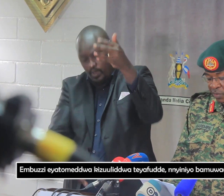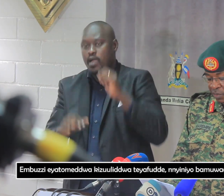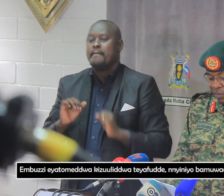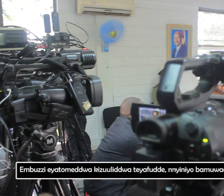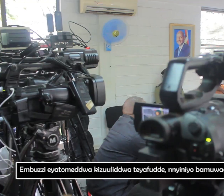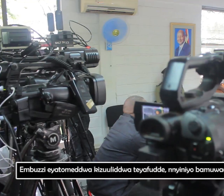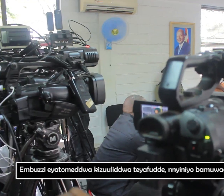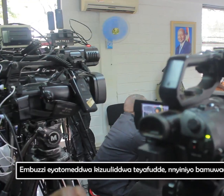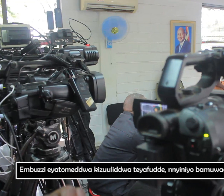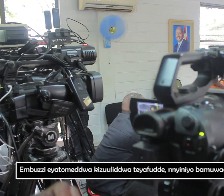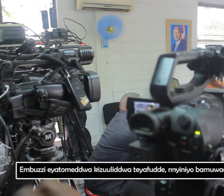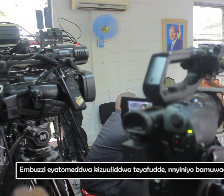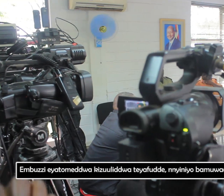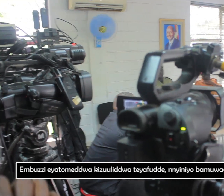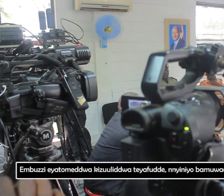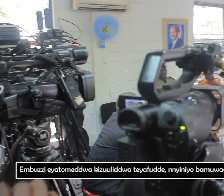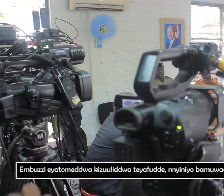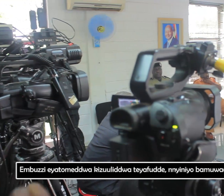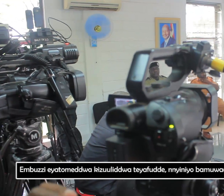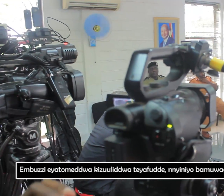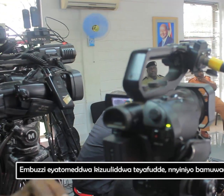staff only during this period.